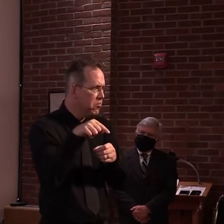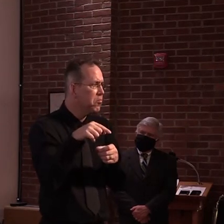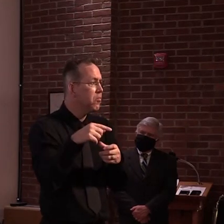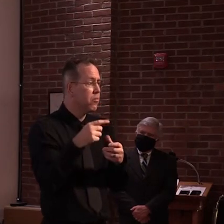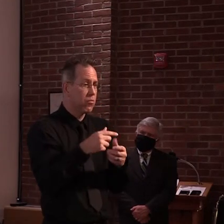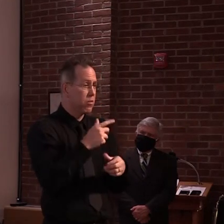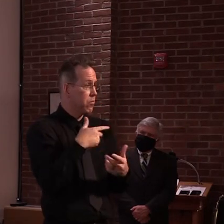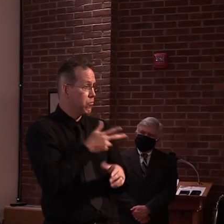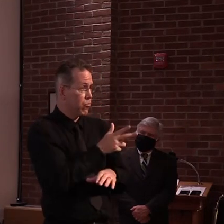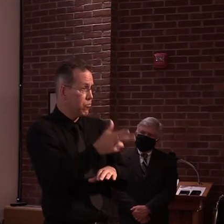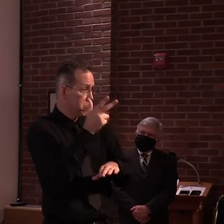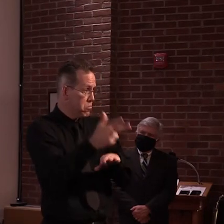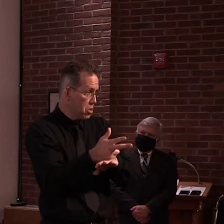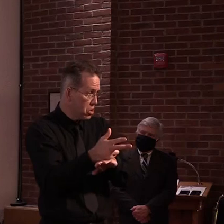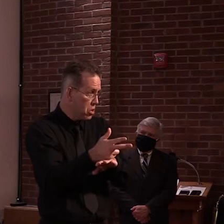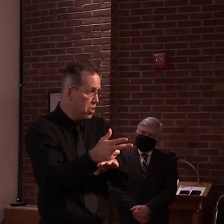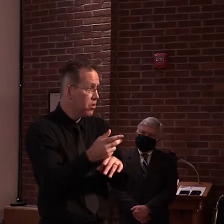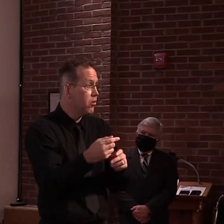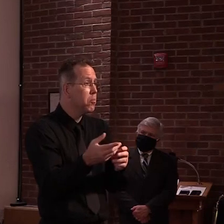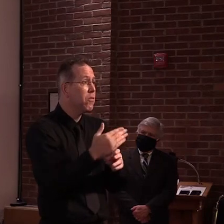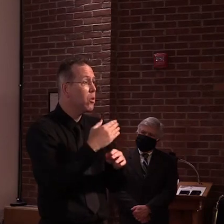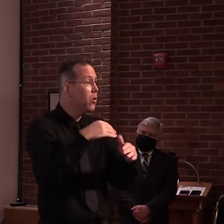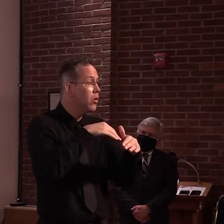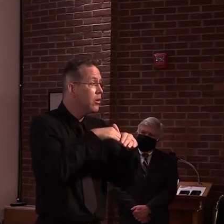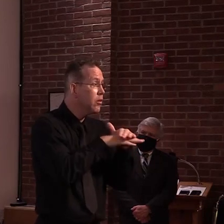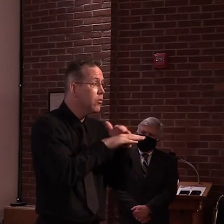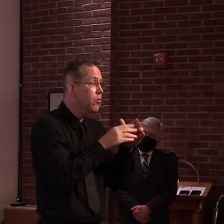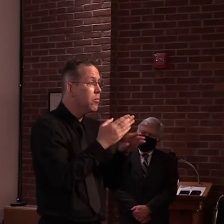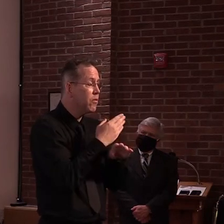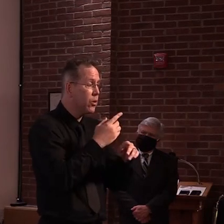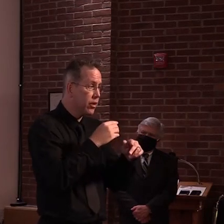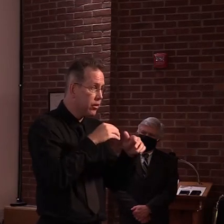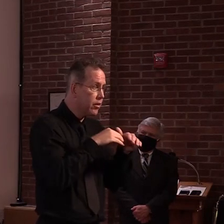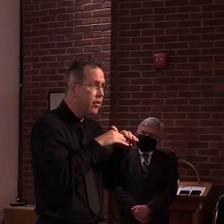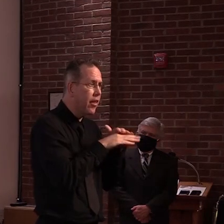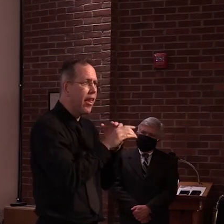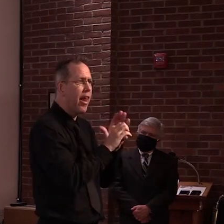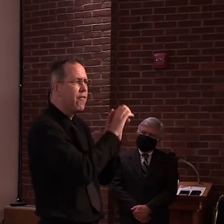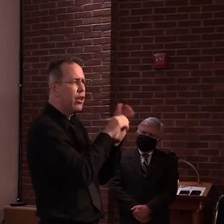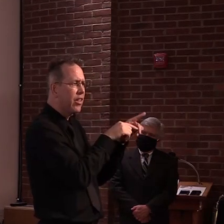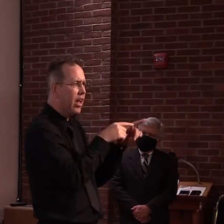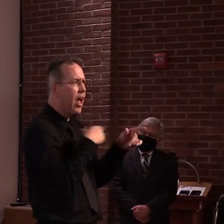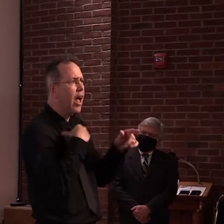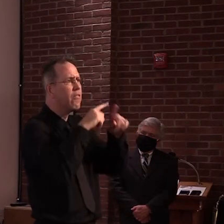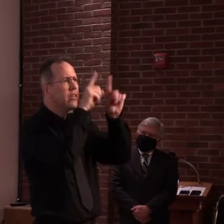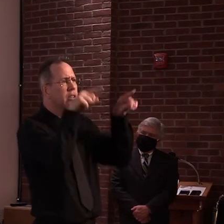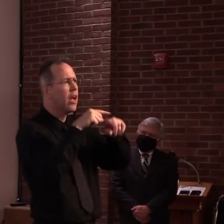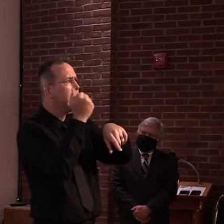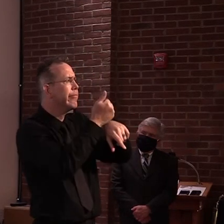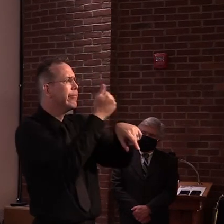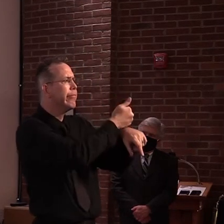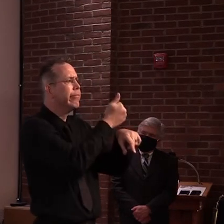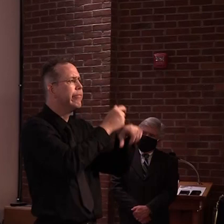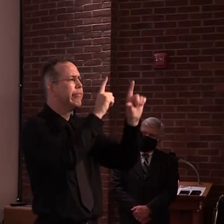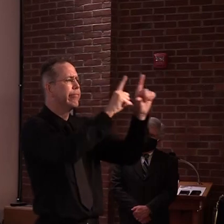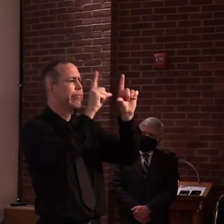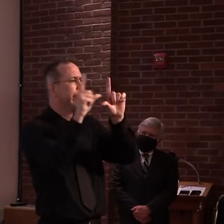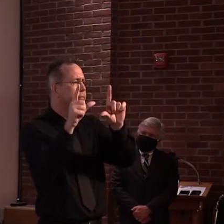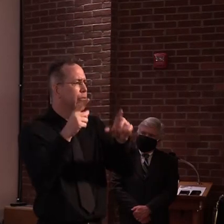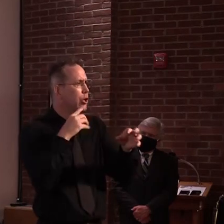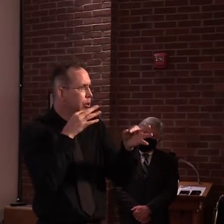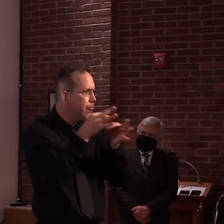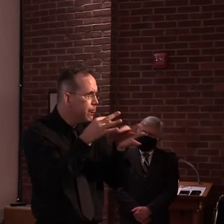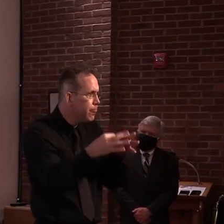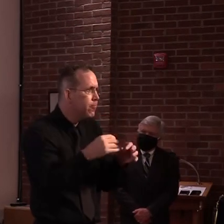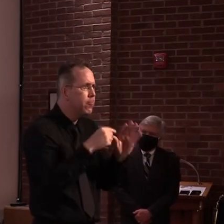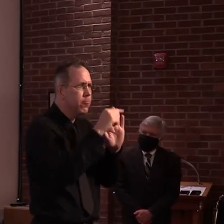the elevator, there are abundant signages that are telling me exactly what symptoms I should be